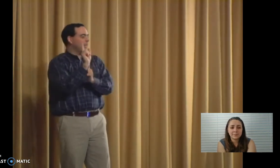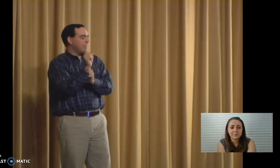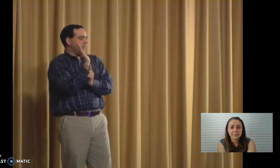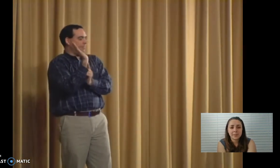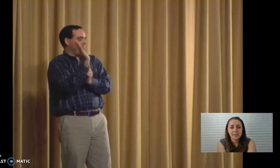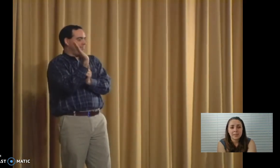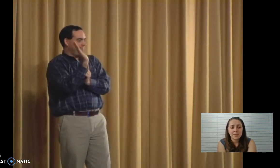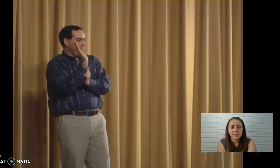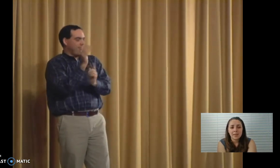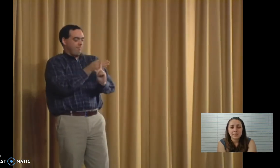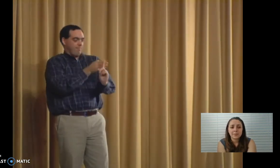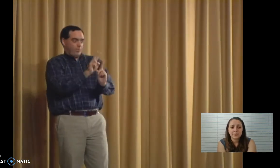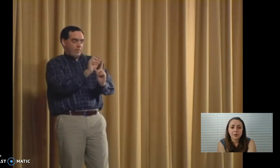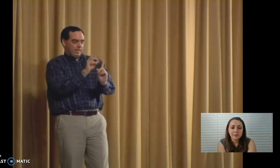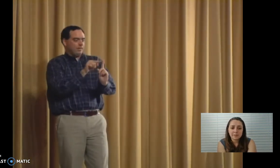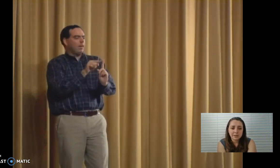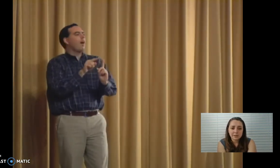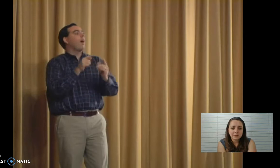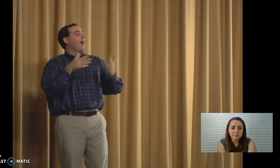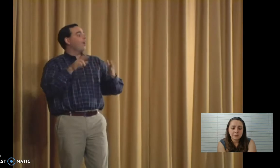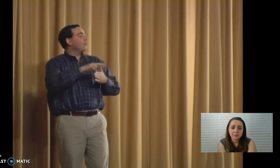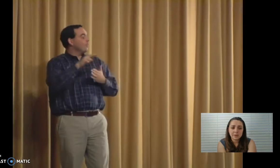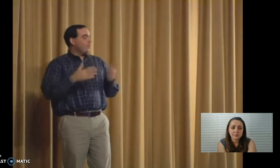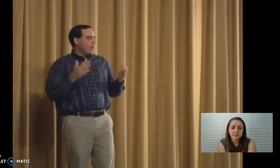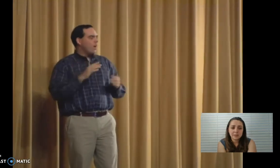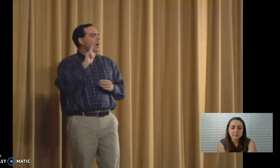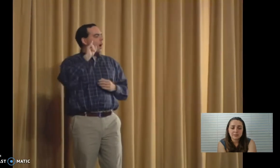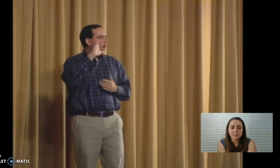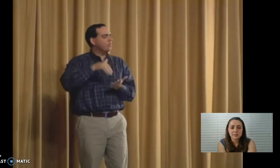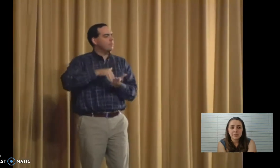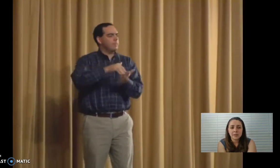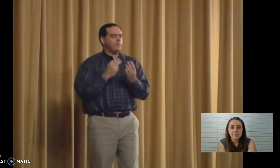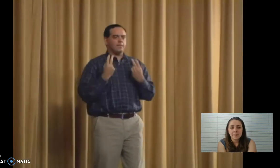TED. They posted 20-minute videos in 2006.